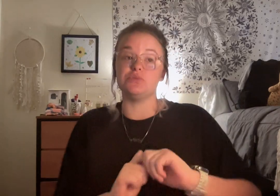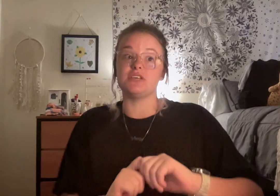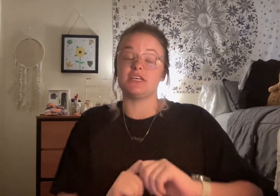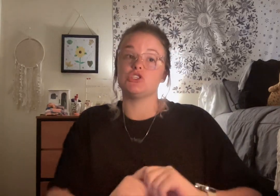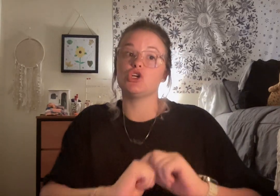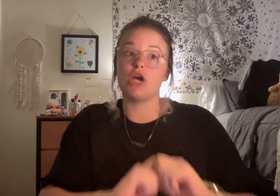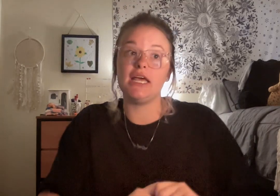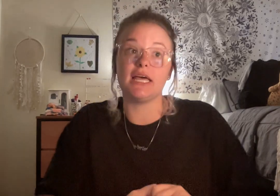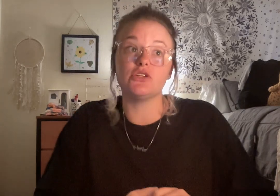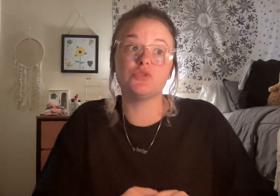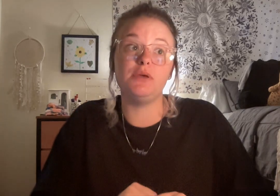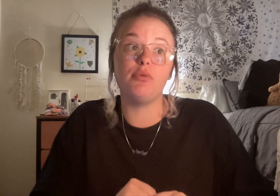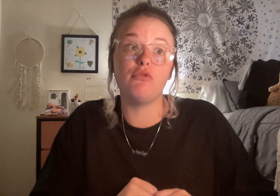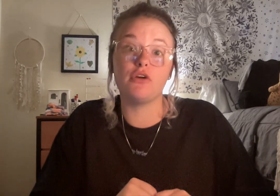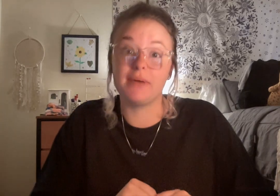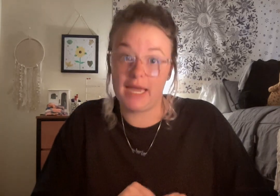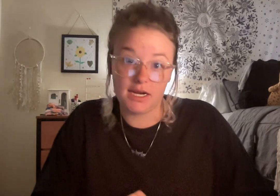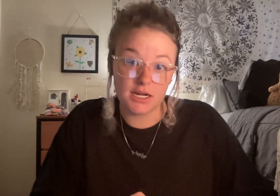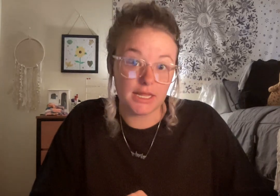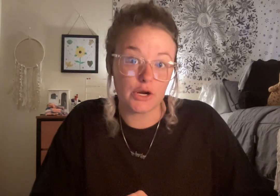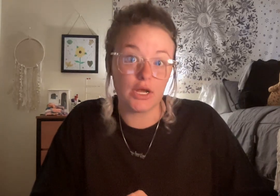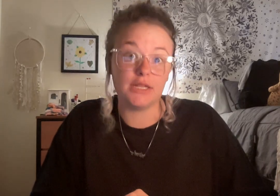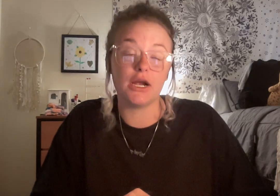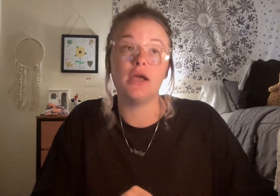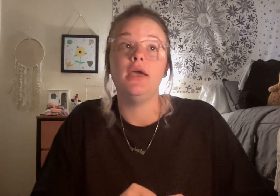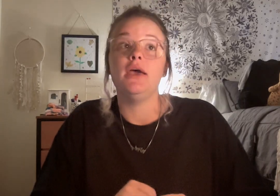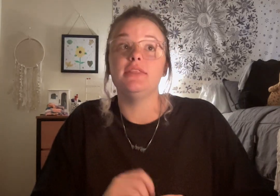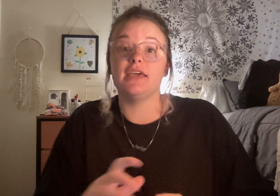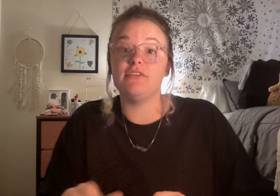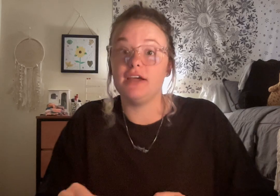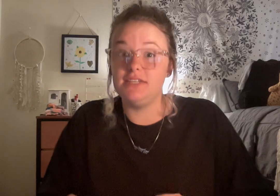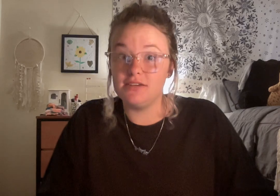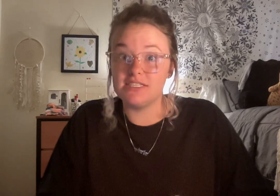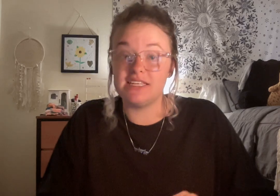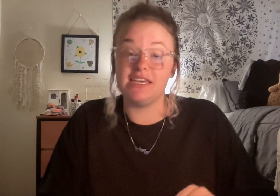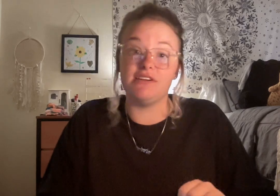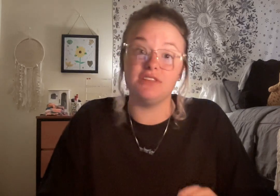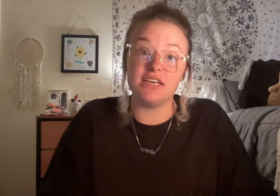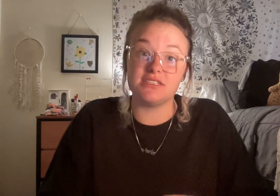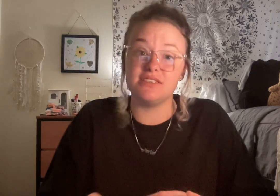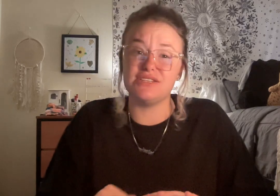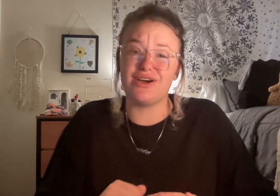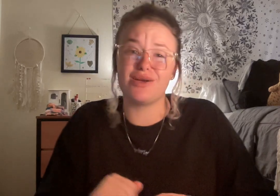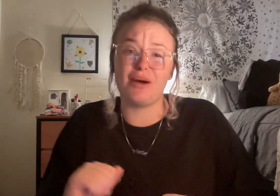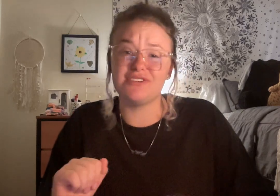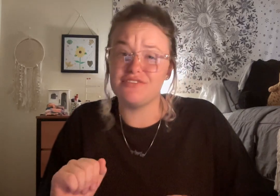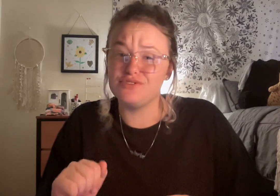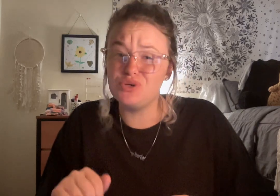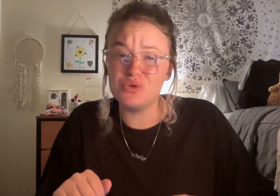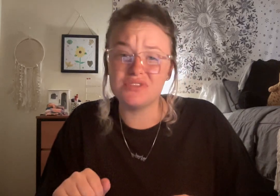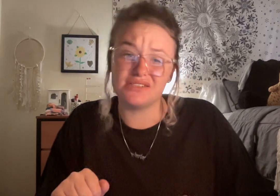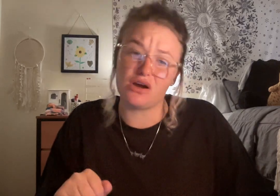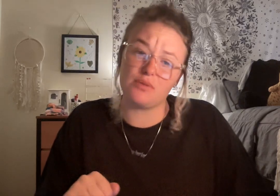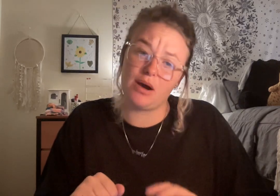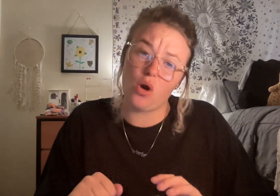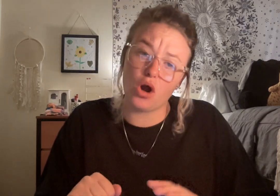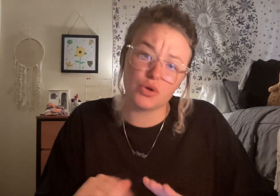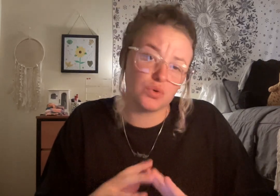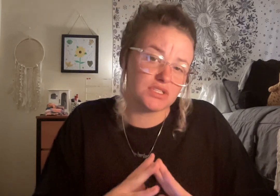like, it's great. Like, there's people from Canada that are in there that give ideas, that they give lessons. They talk about deaf news. They talk about articles in the